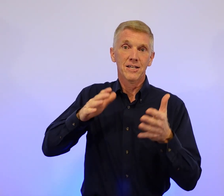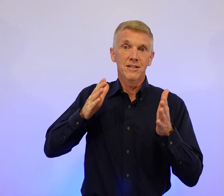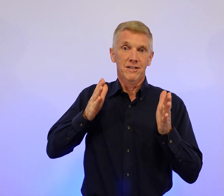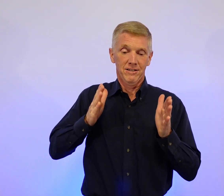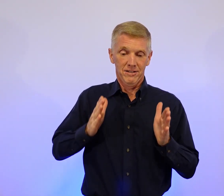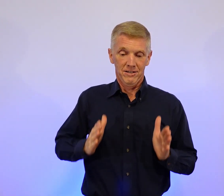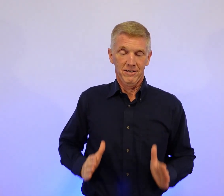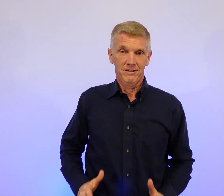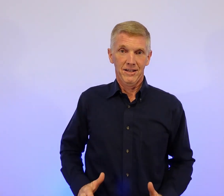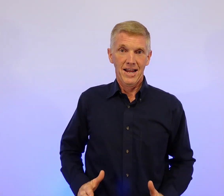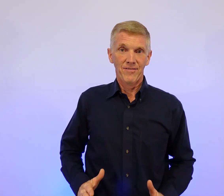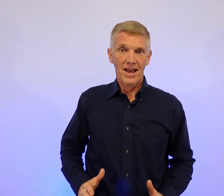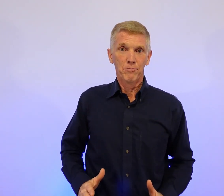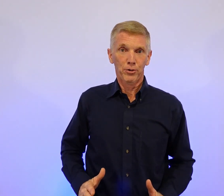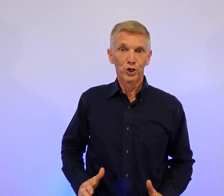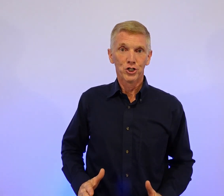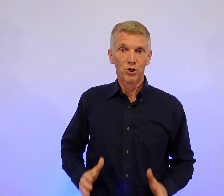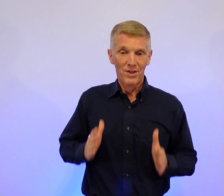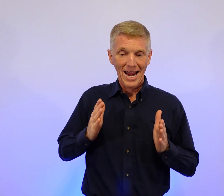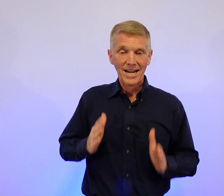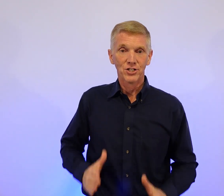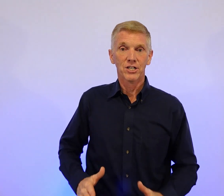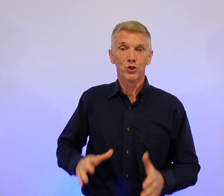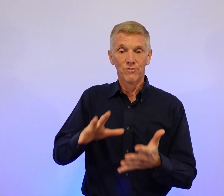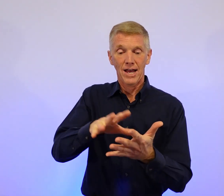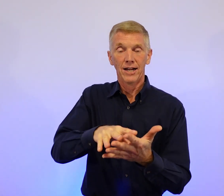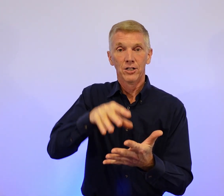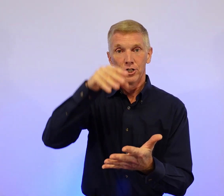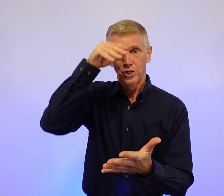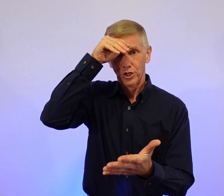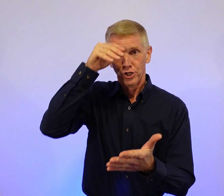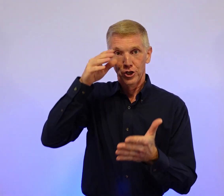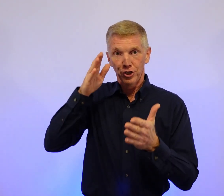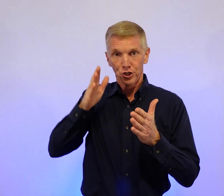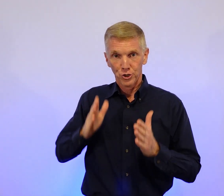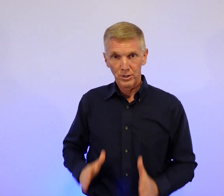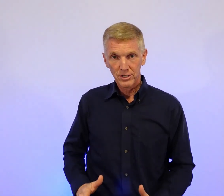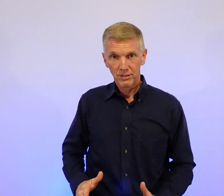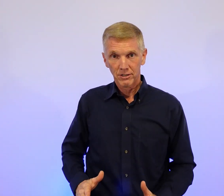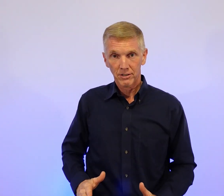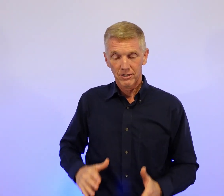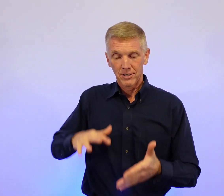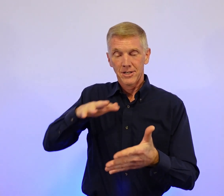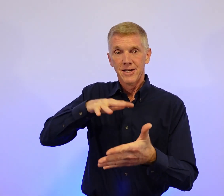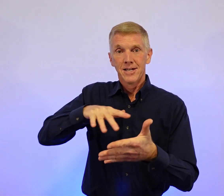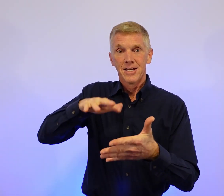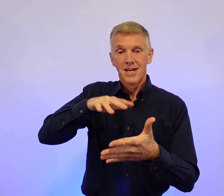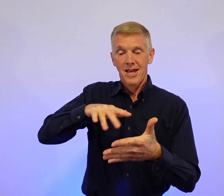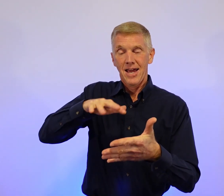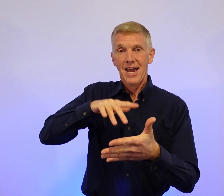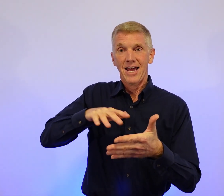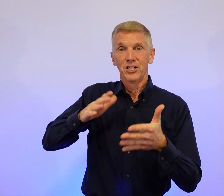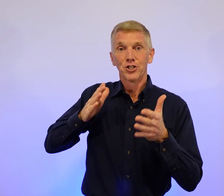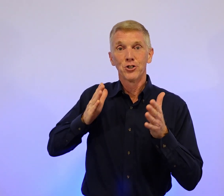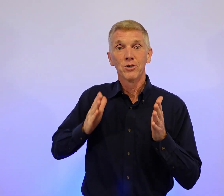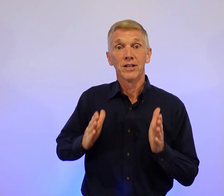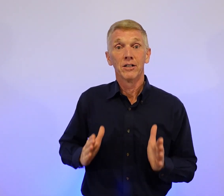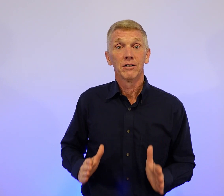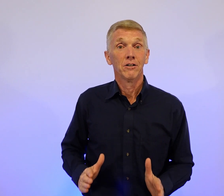Study and that person or the agency. So you've got student and student. And